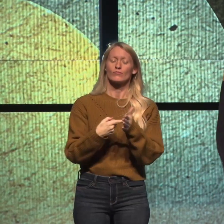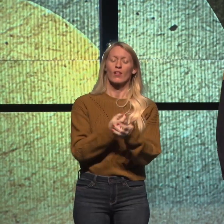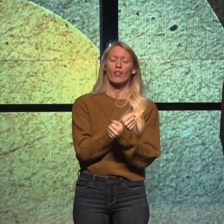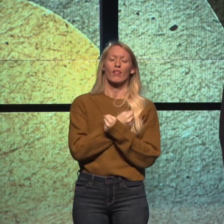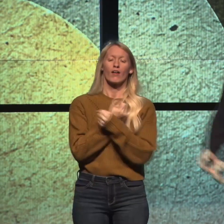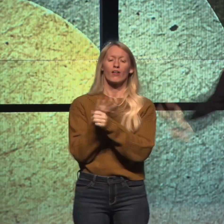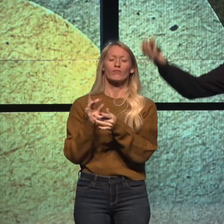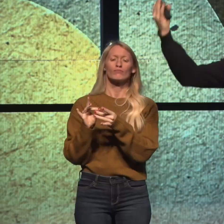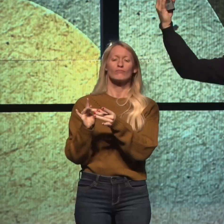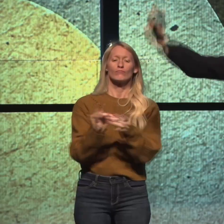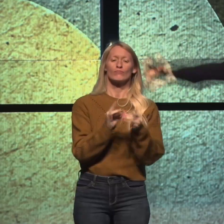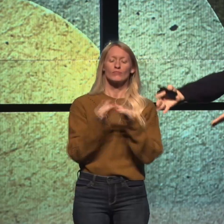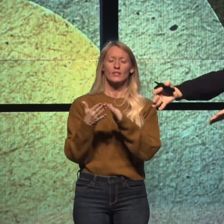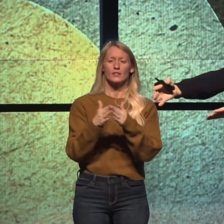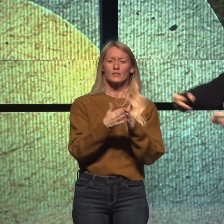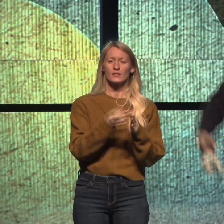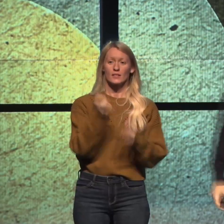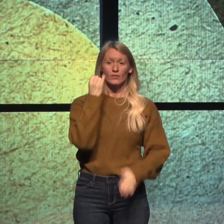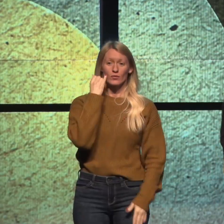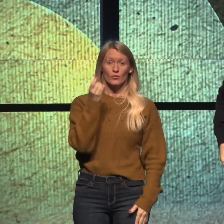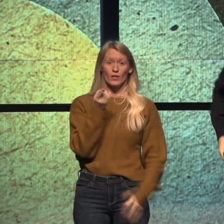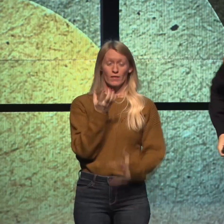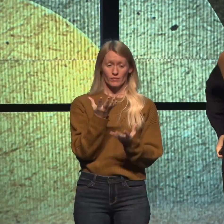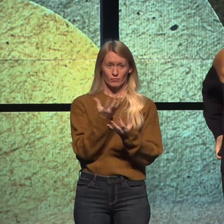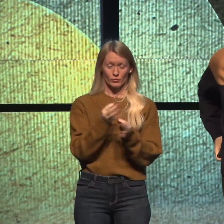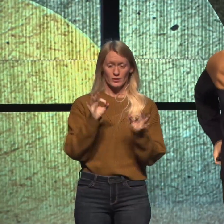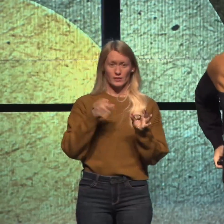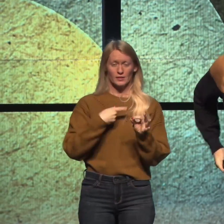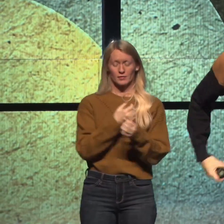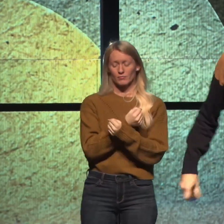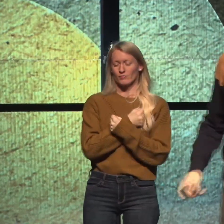together. If you want a free pastor hug, I'll be right down here.